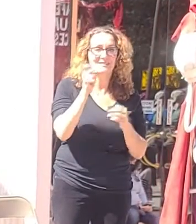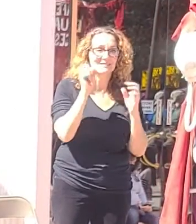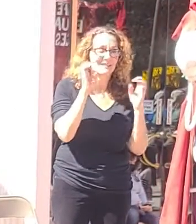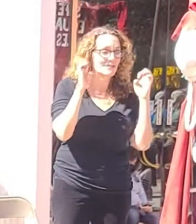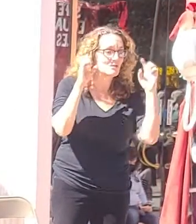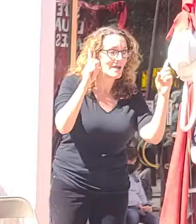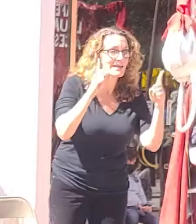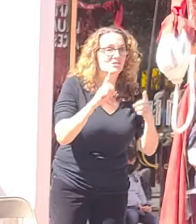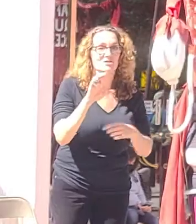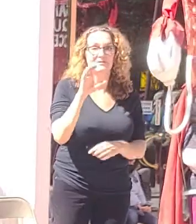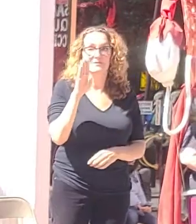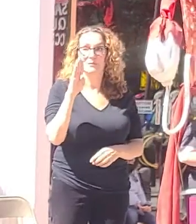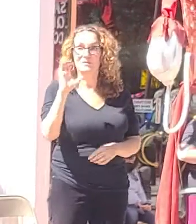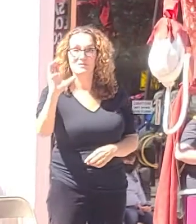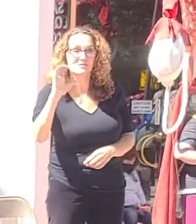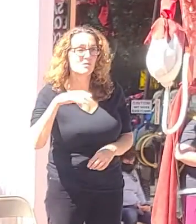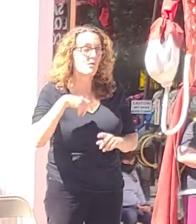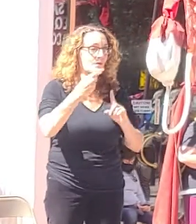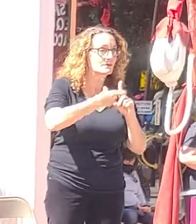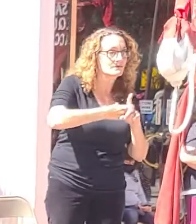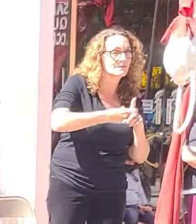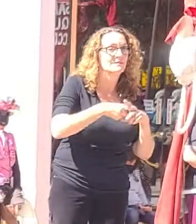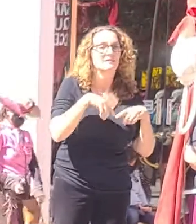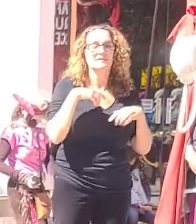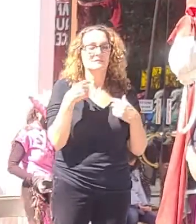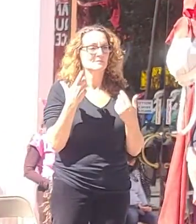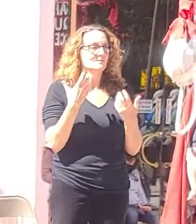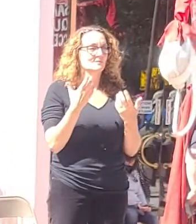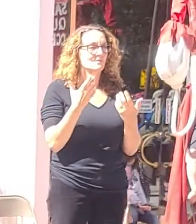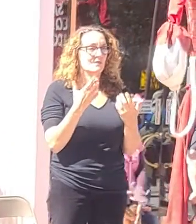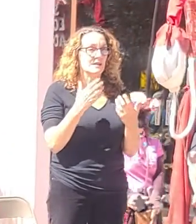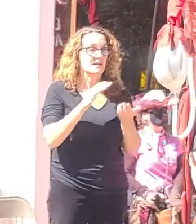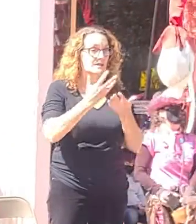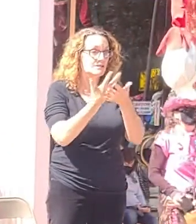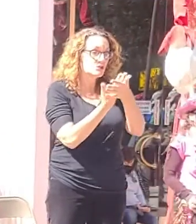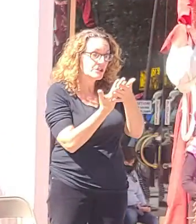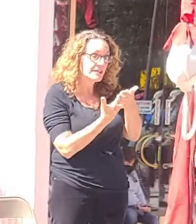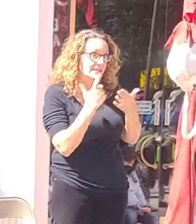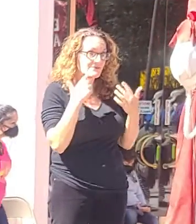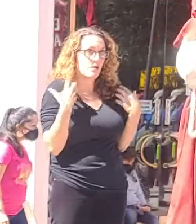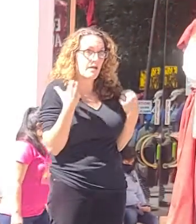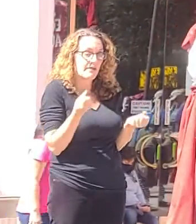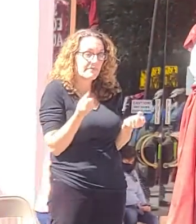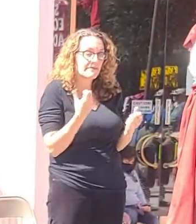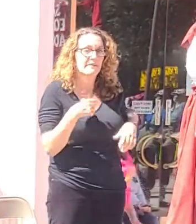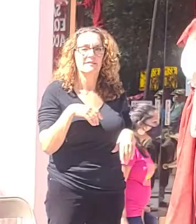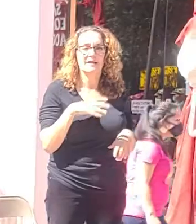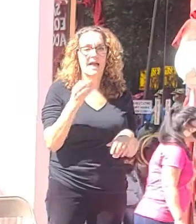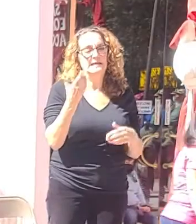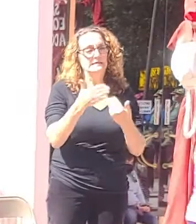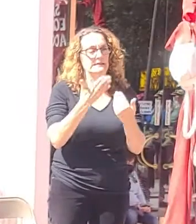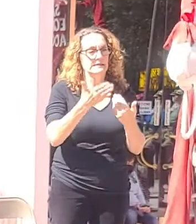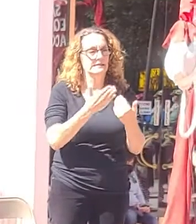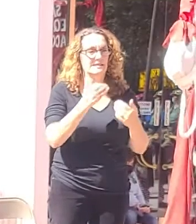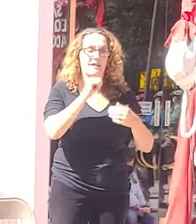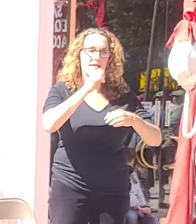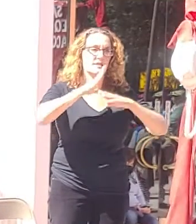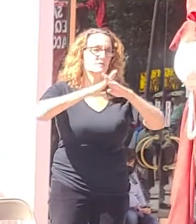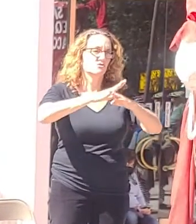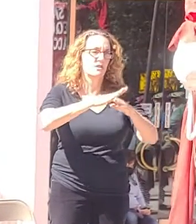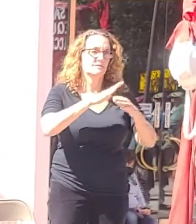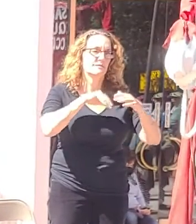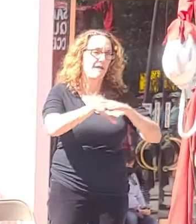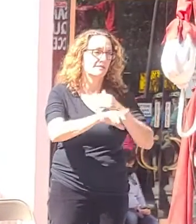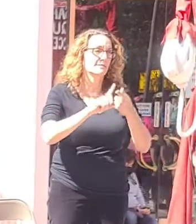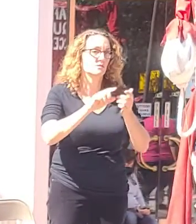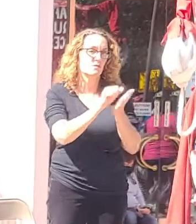education, contraceptives, affordable reproductive health care screenings, and easy and unobstructed access to abortion.